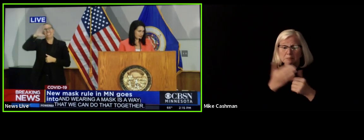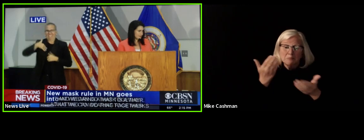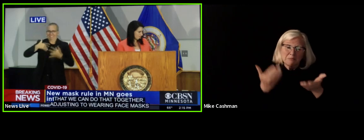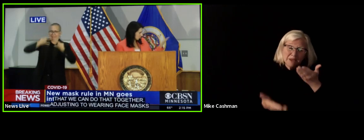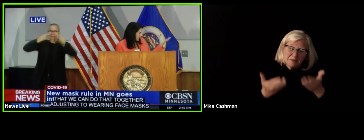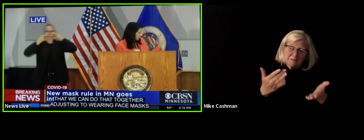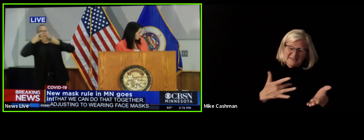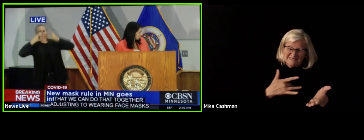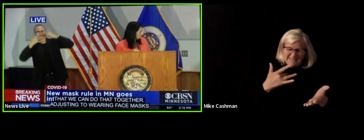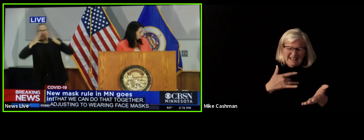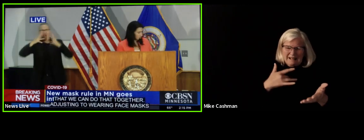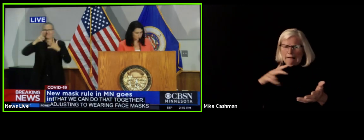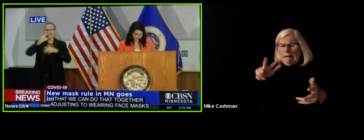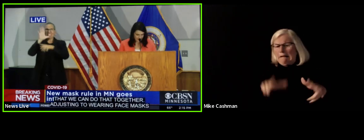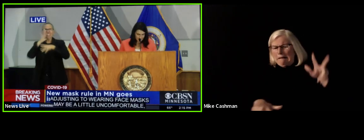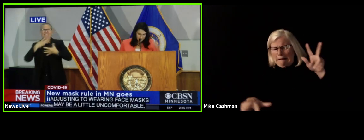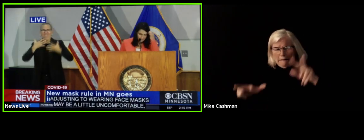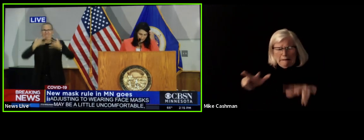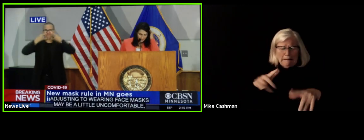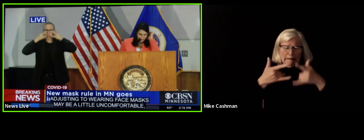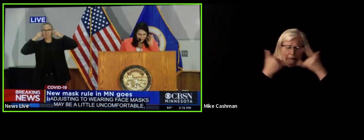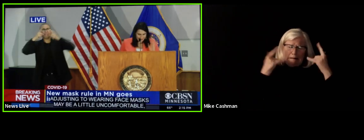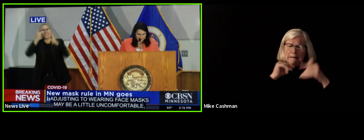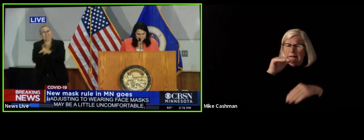They can be stylish and buffalo clad.